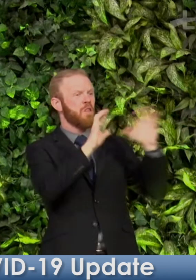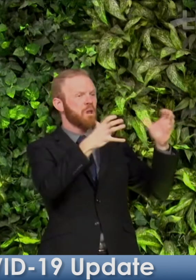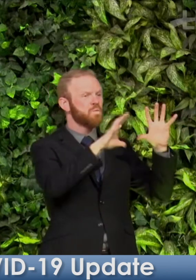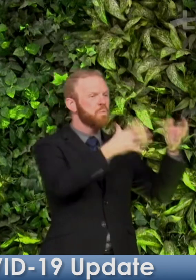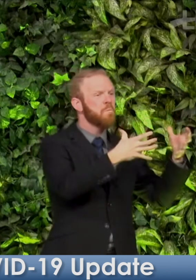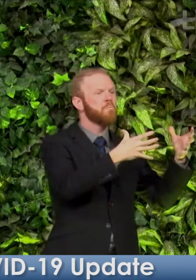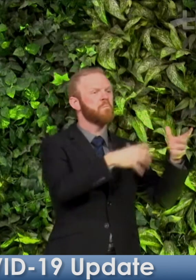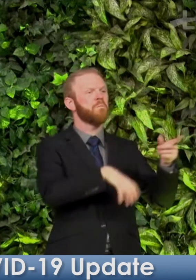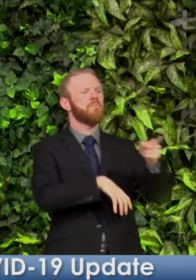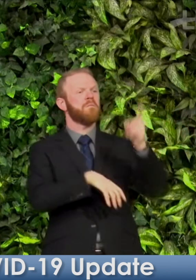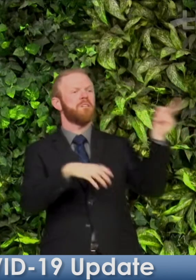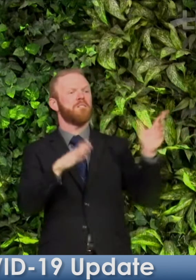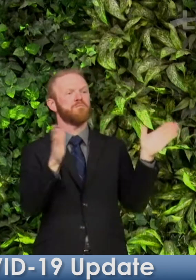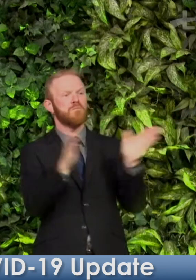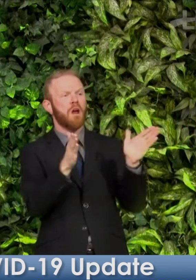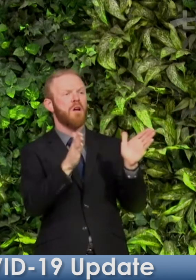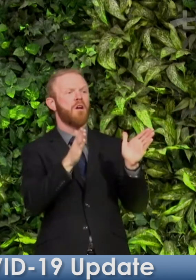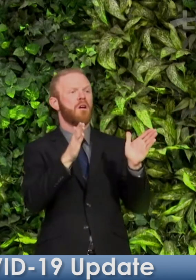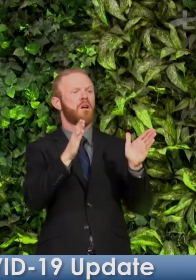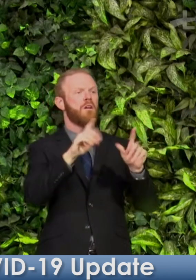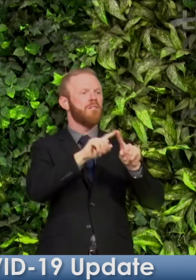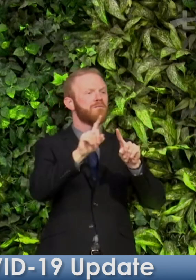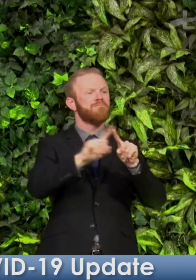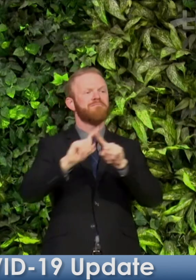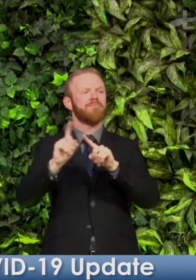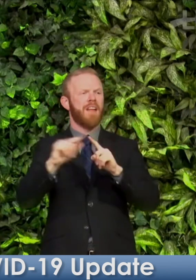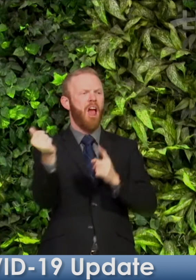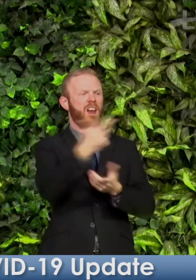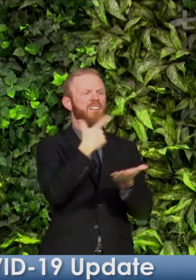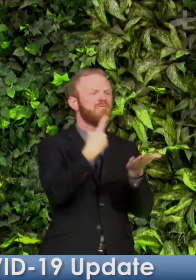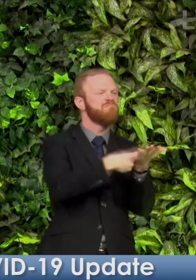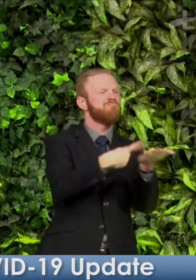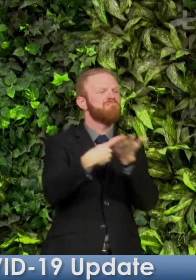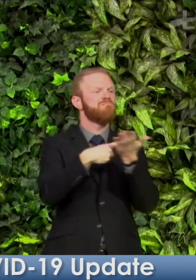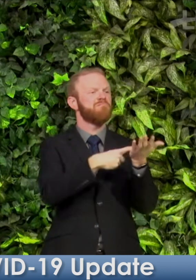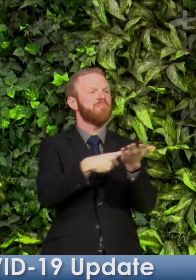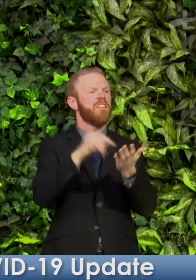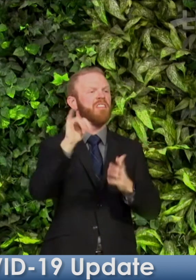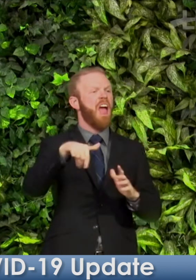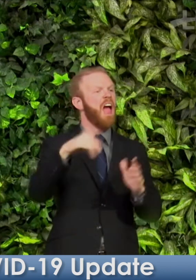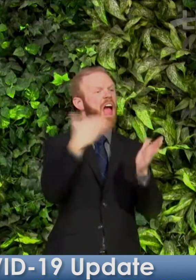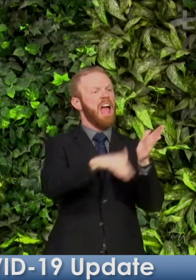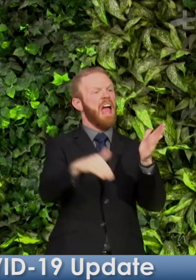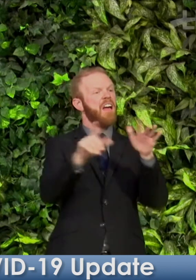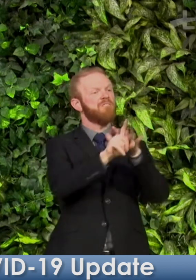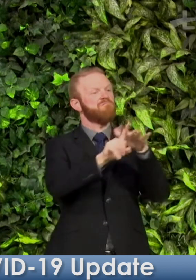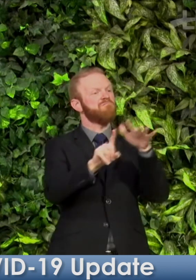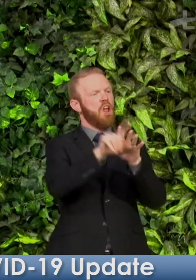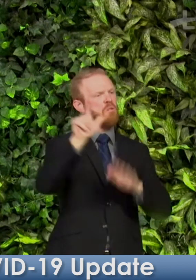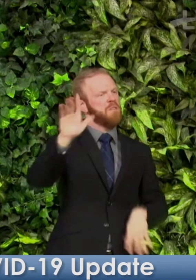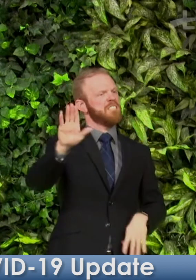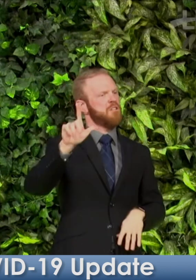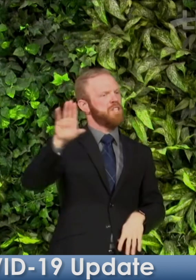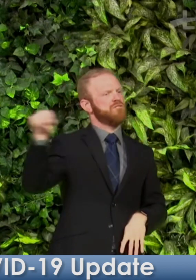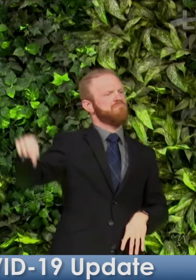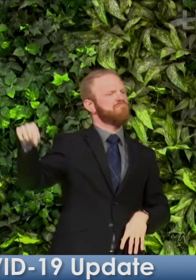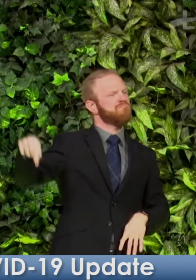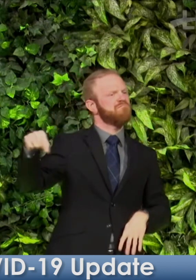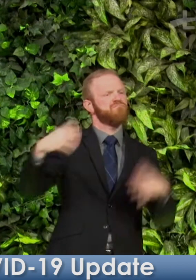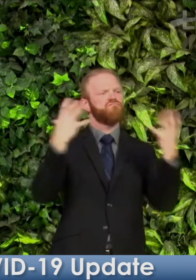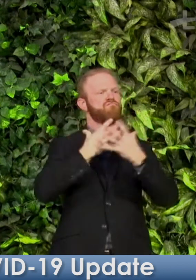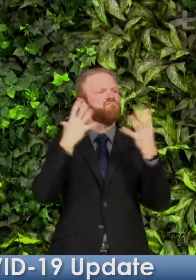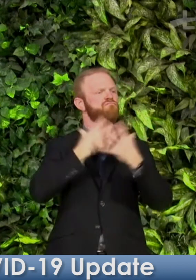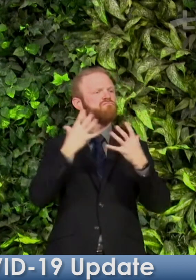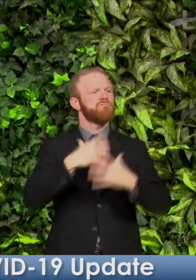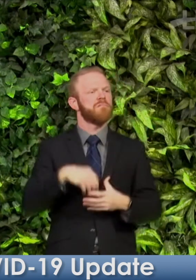Beach is called out as an example of a district and a community that should be looked at,